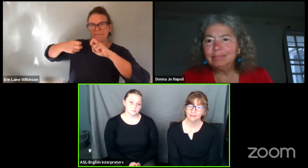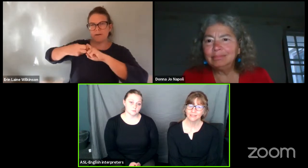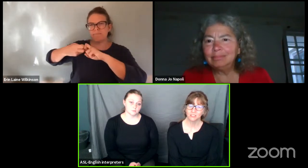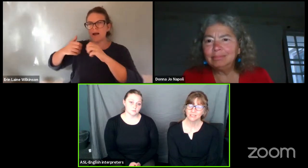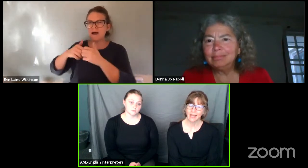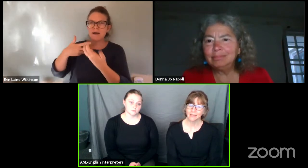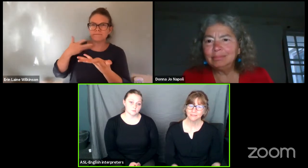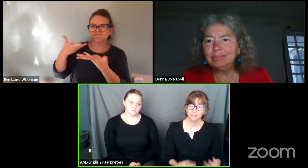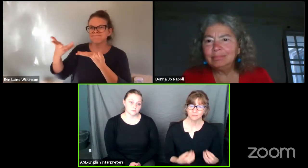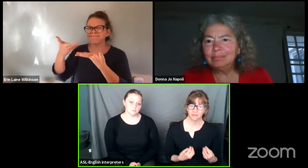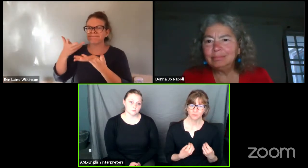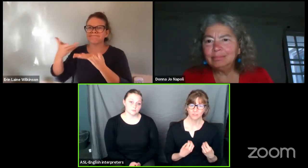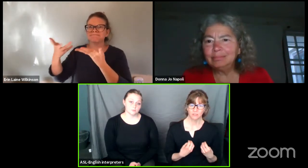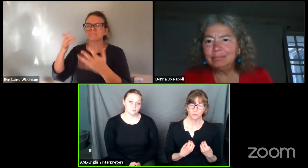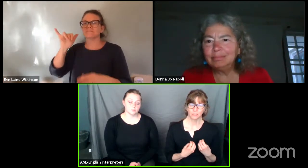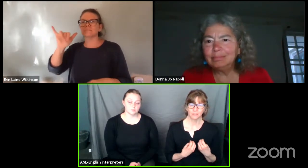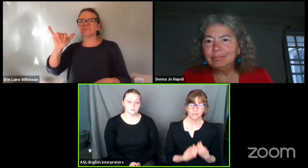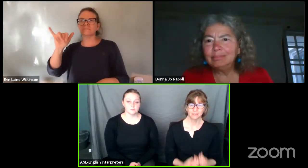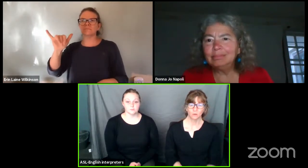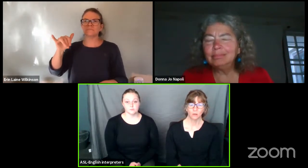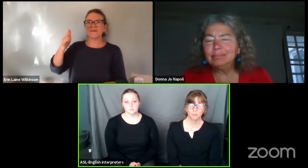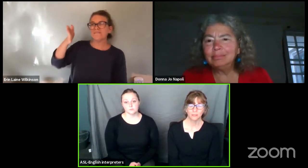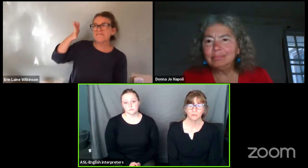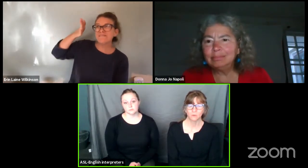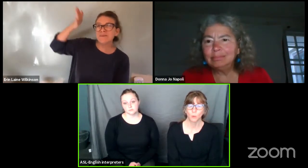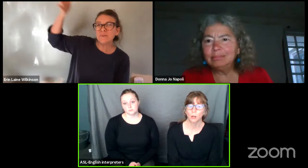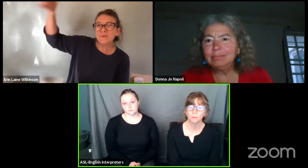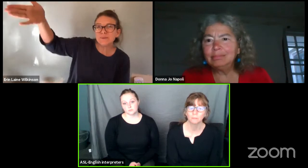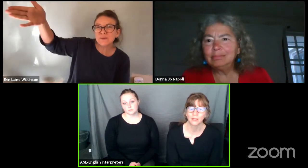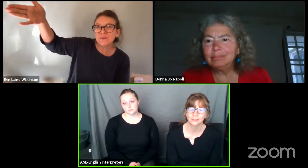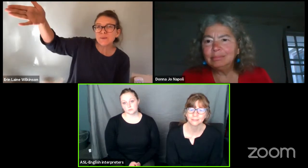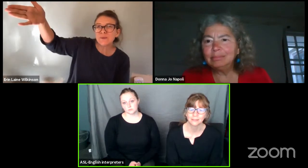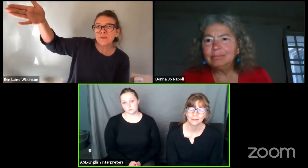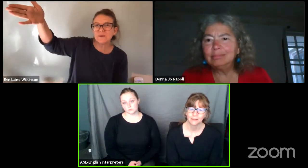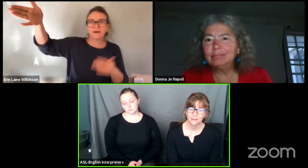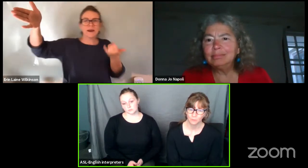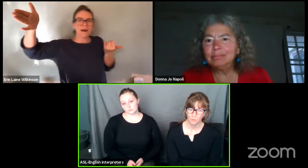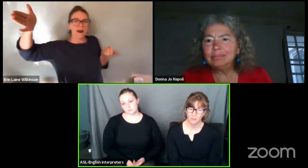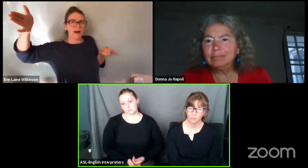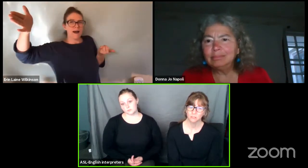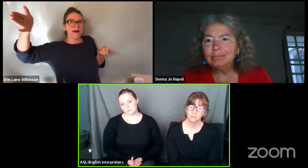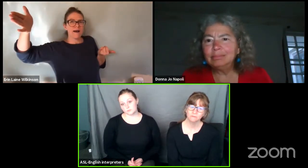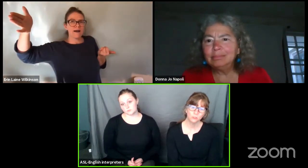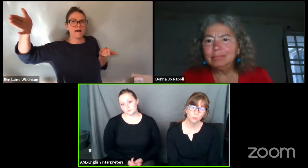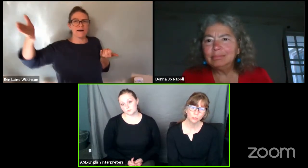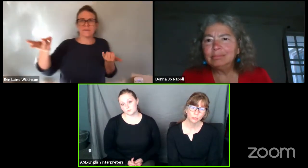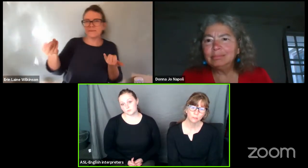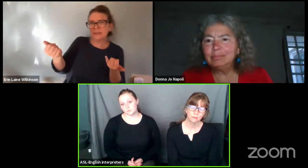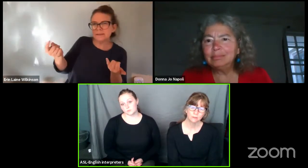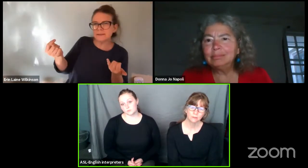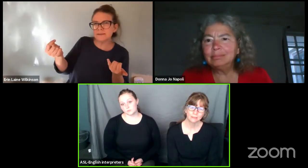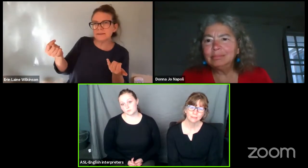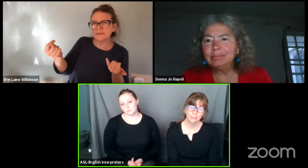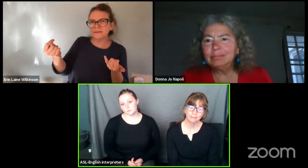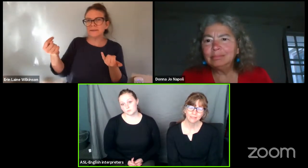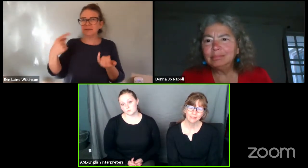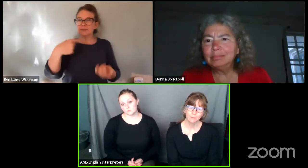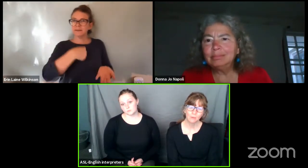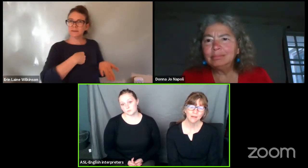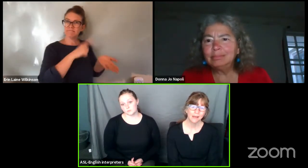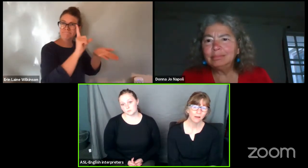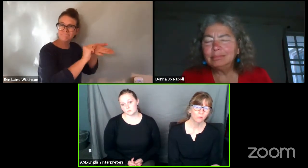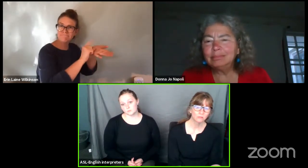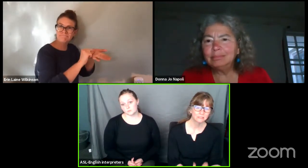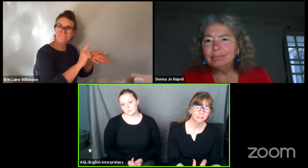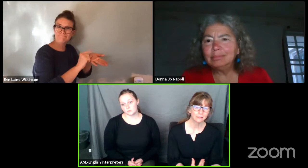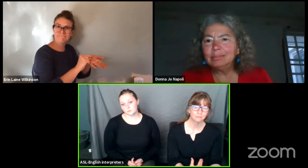see that, that just adds to the fact that we need to recognize how complicated of a problem that is. And when we look to the future, and thinking